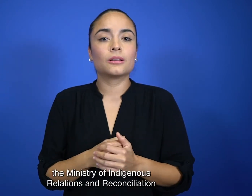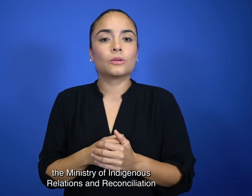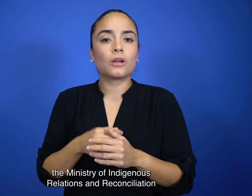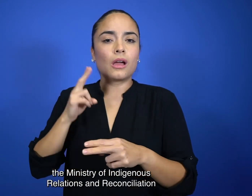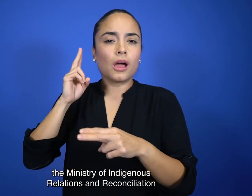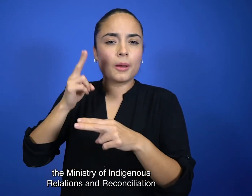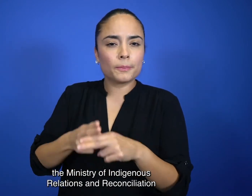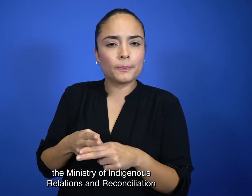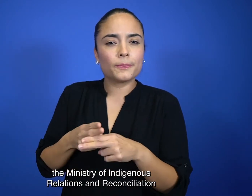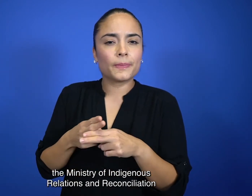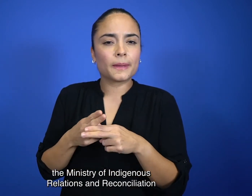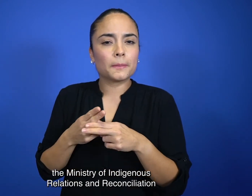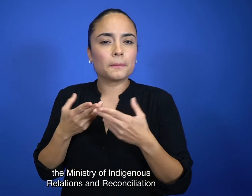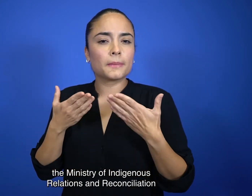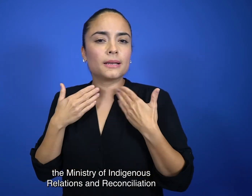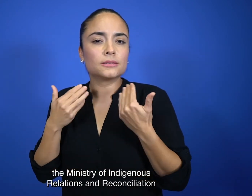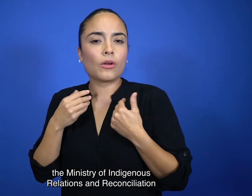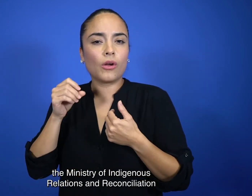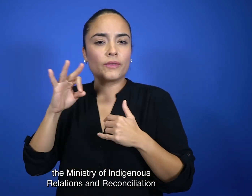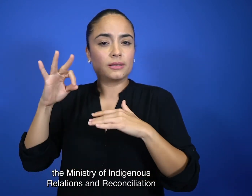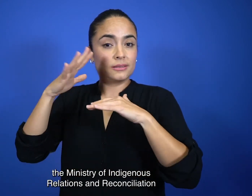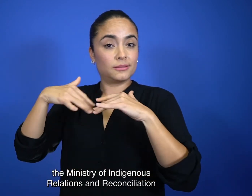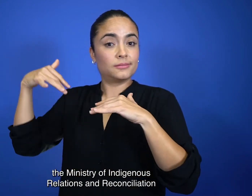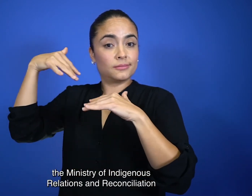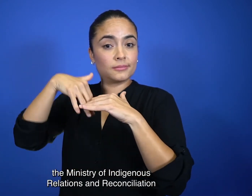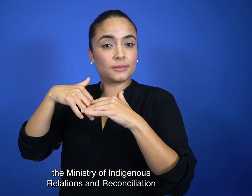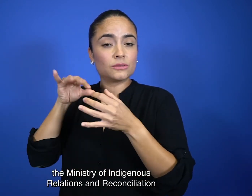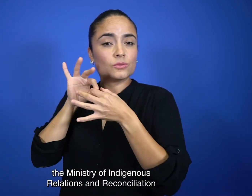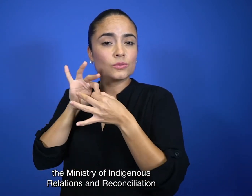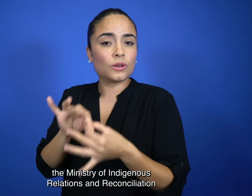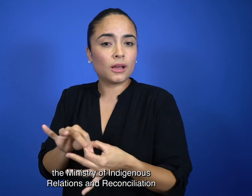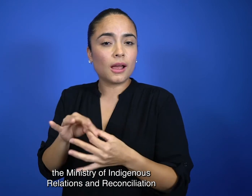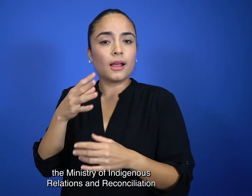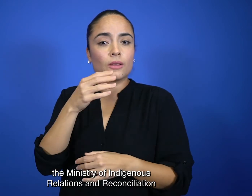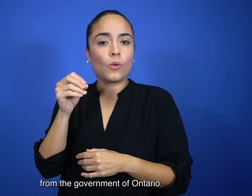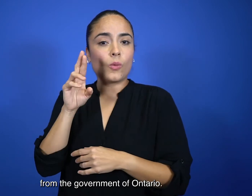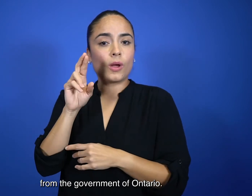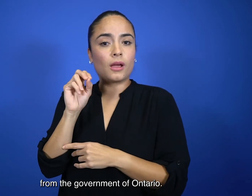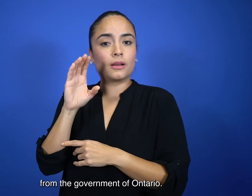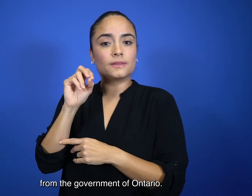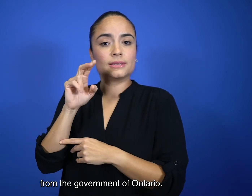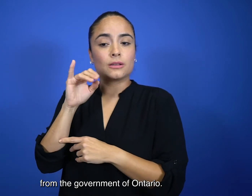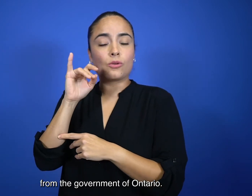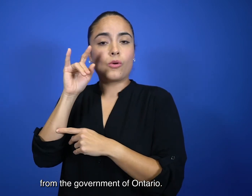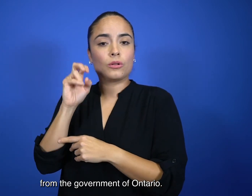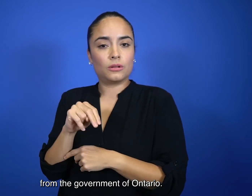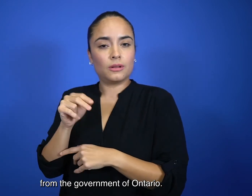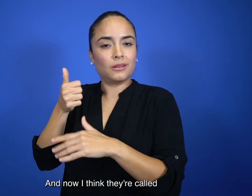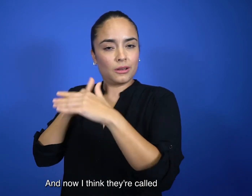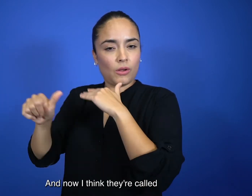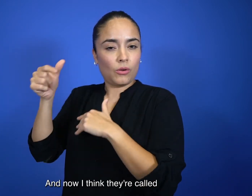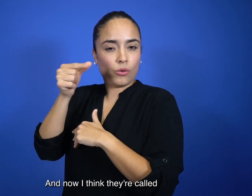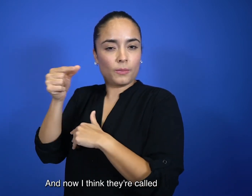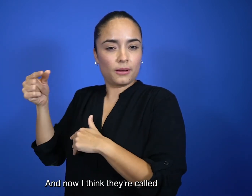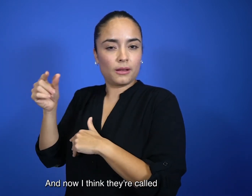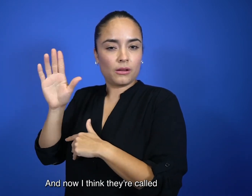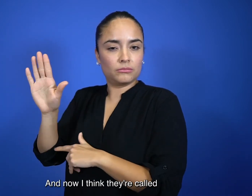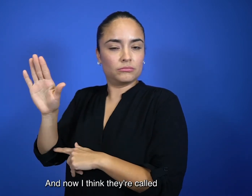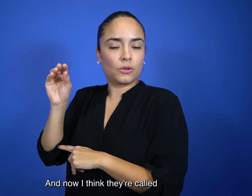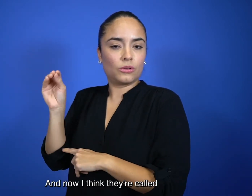Ministry of Indigenous Relations and Reconciliation from the Government of Ontario, and now I think they're called